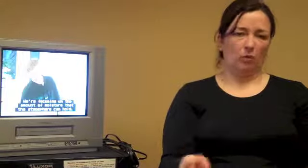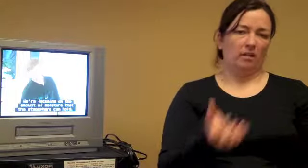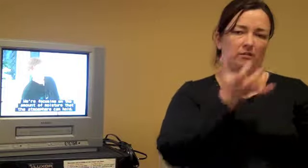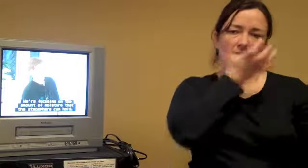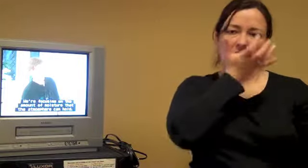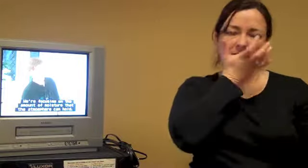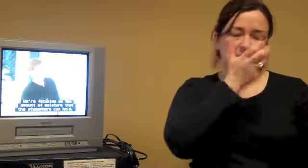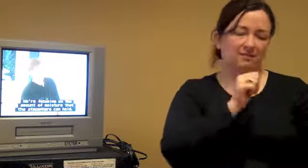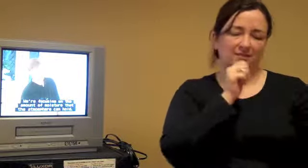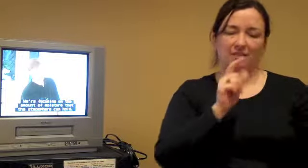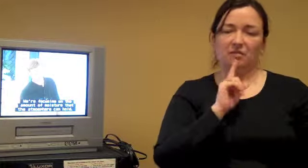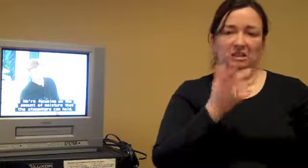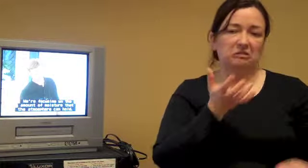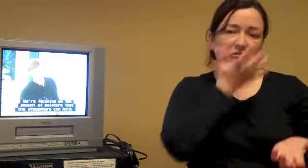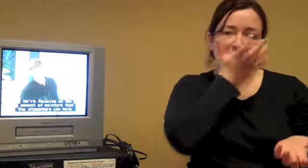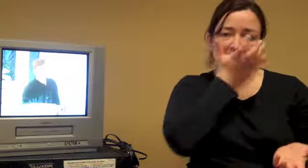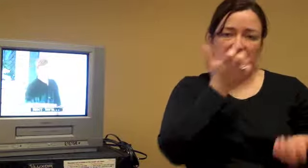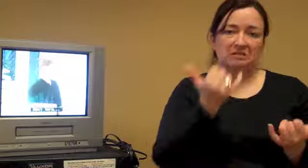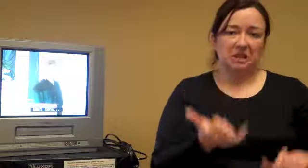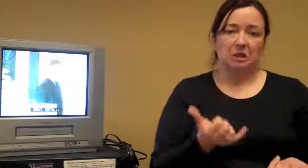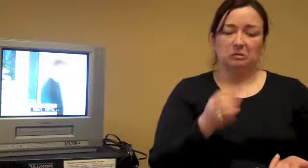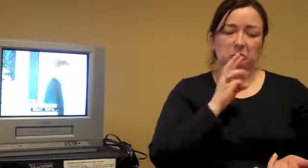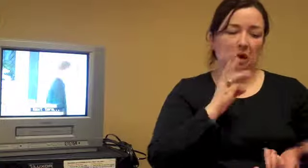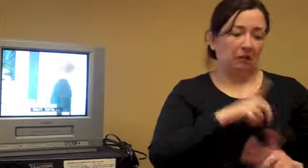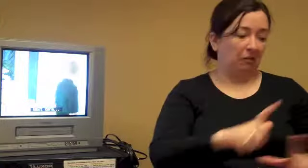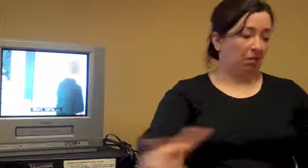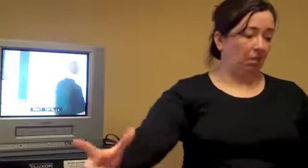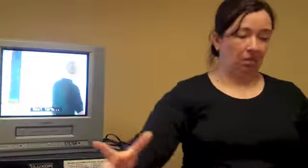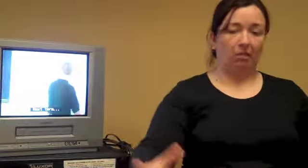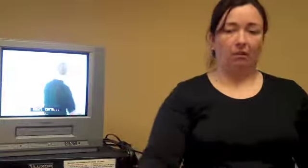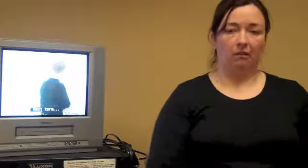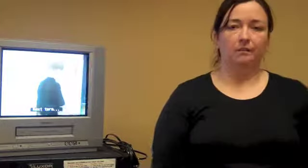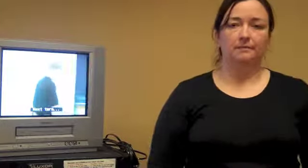the atmosphere can hold. Next term.